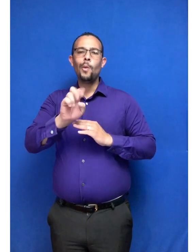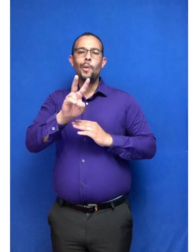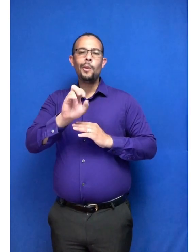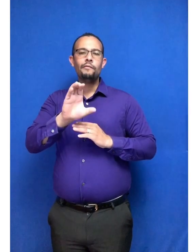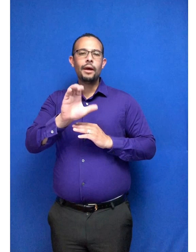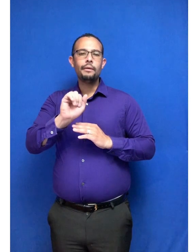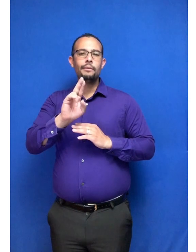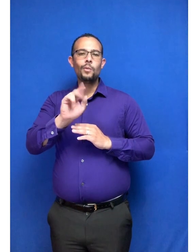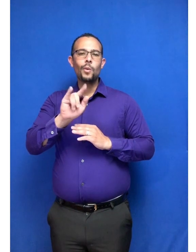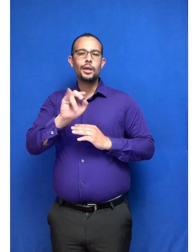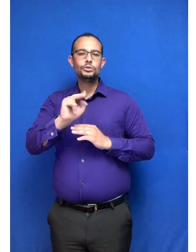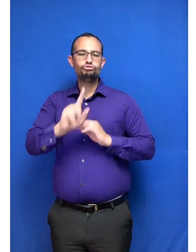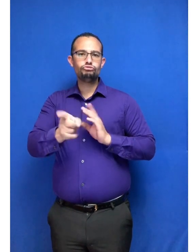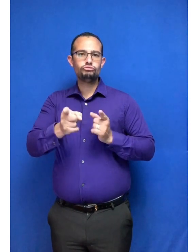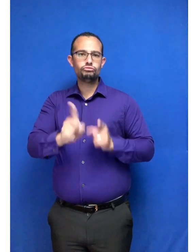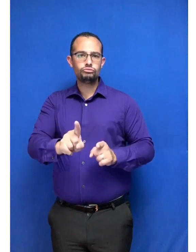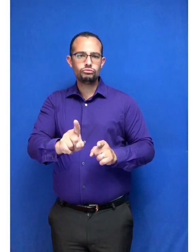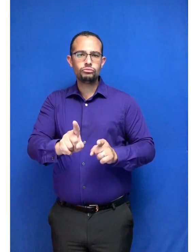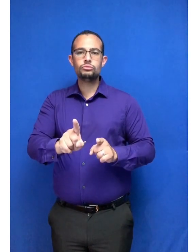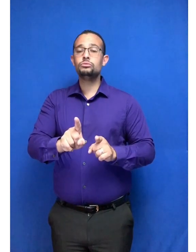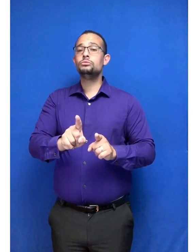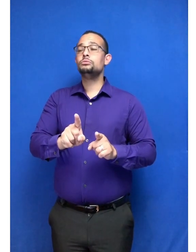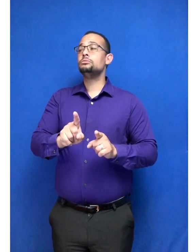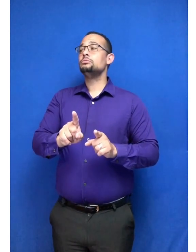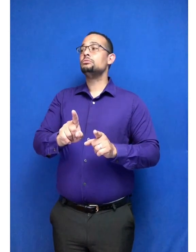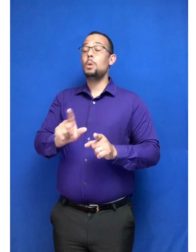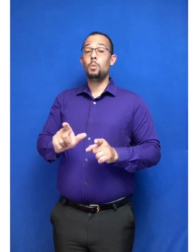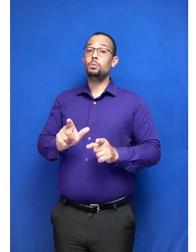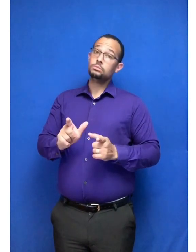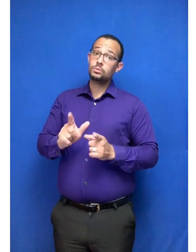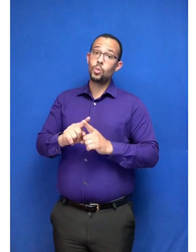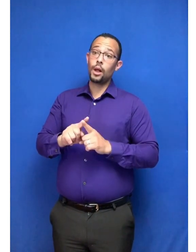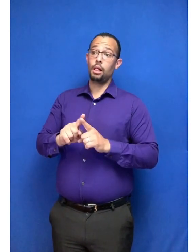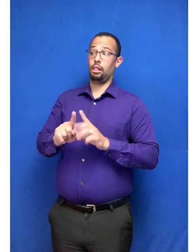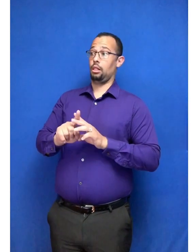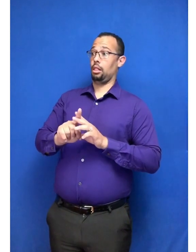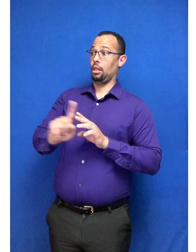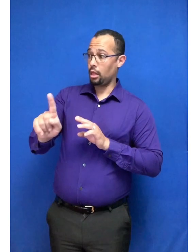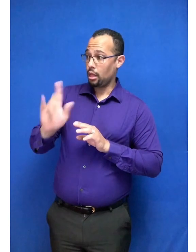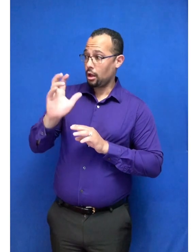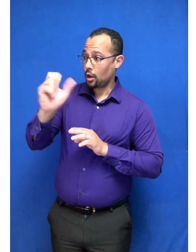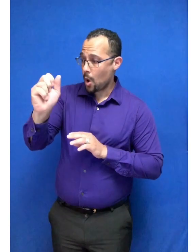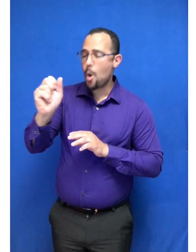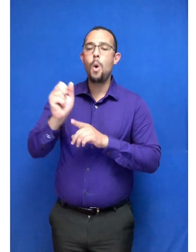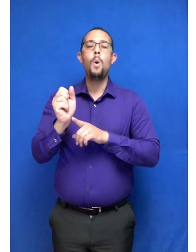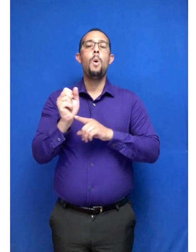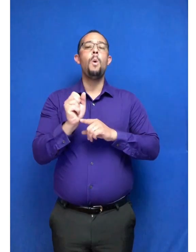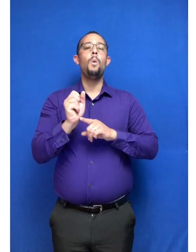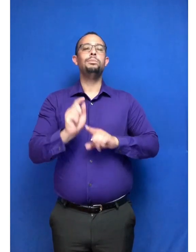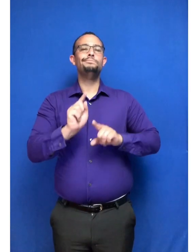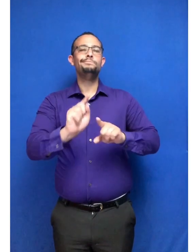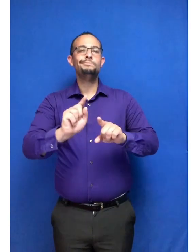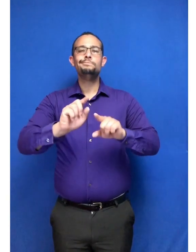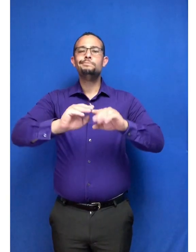what is needed to shelter in place or go to a shelter near you.